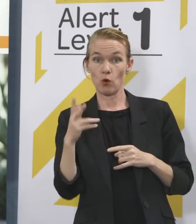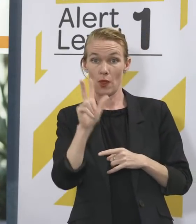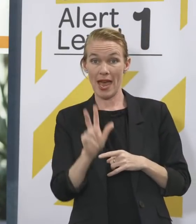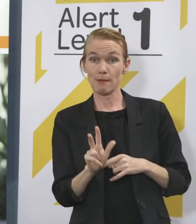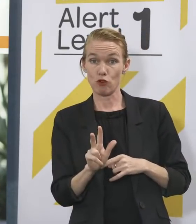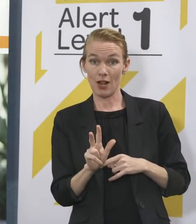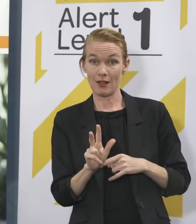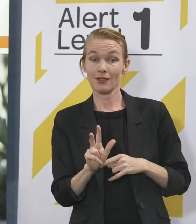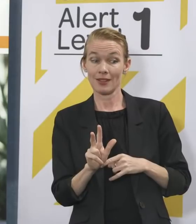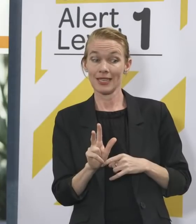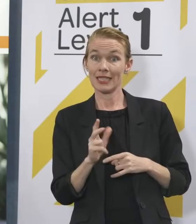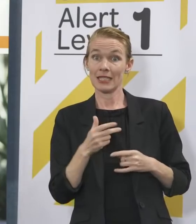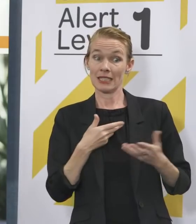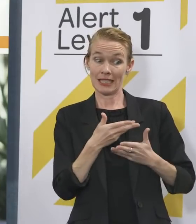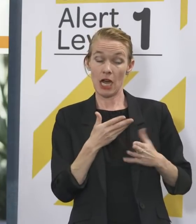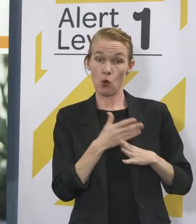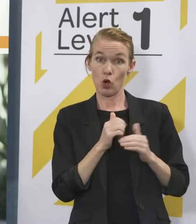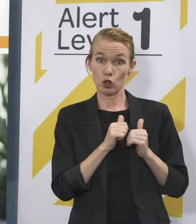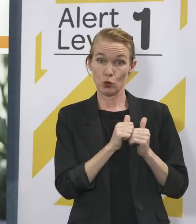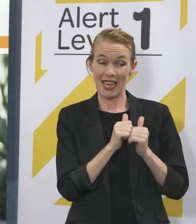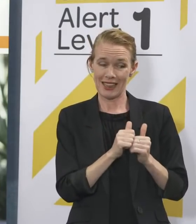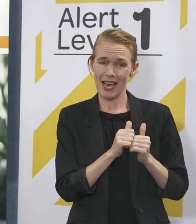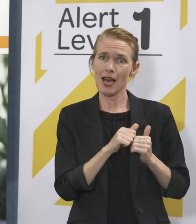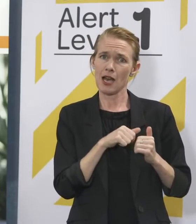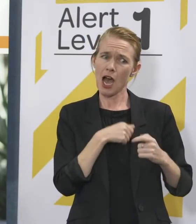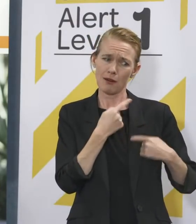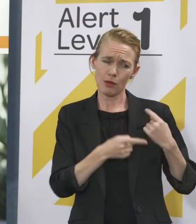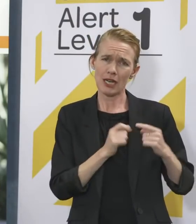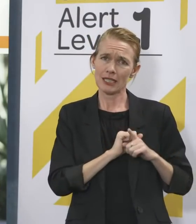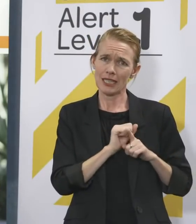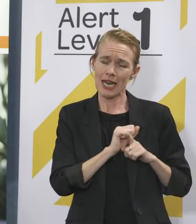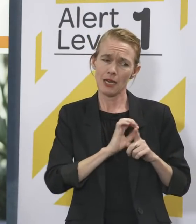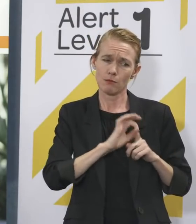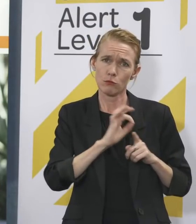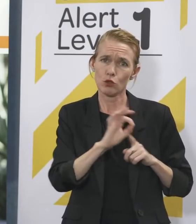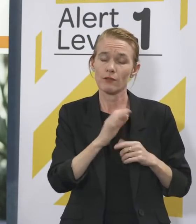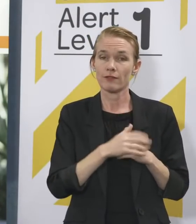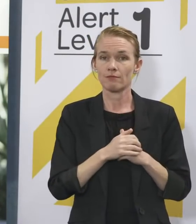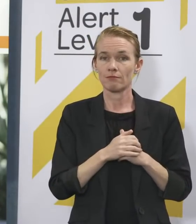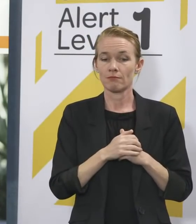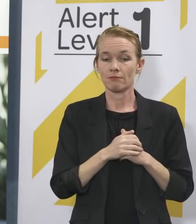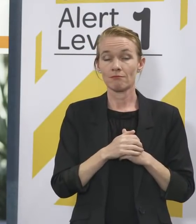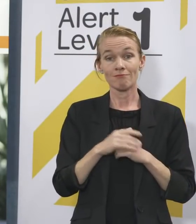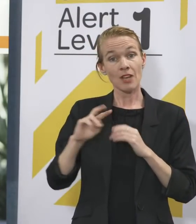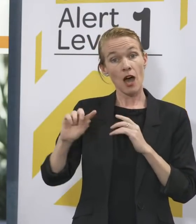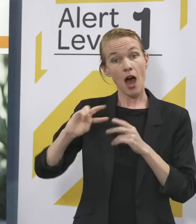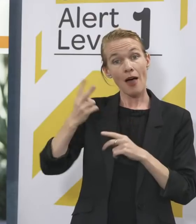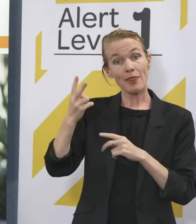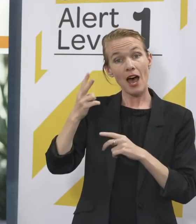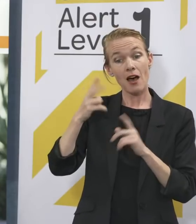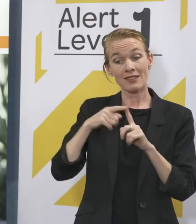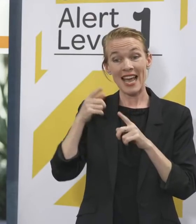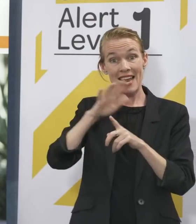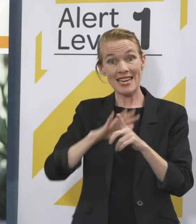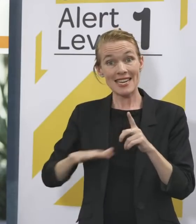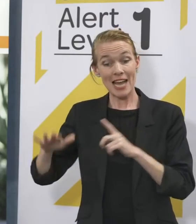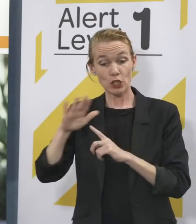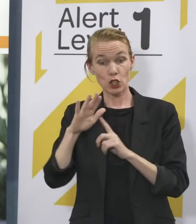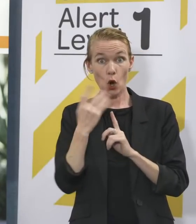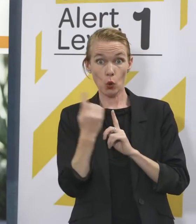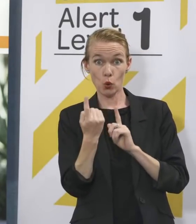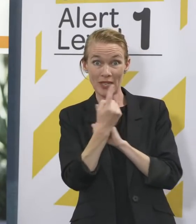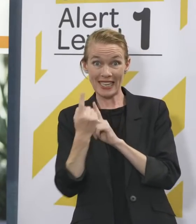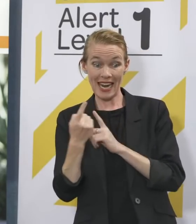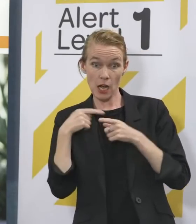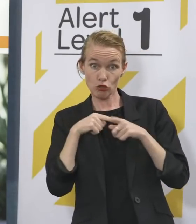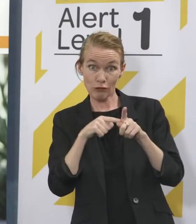reflect, some of those recommendations are also congruent with what Dr. Varel found in her report. So of the